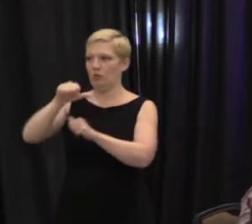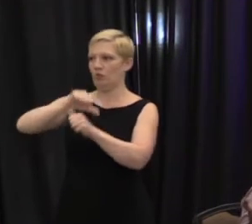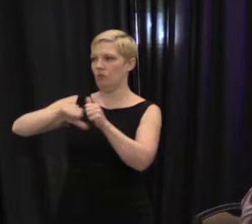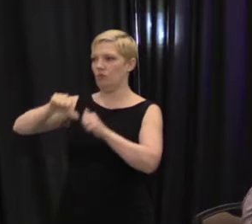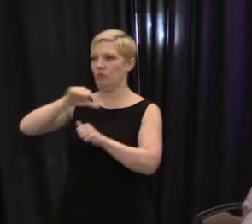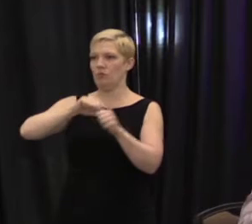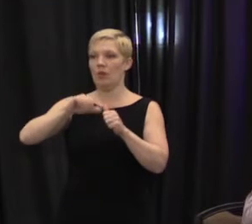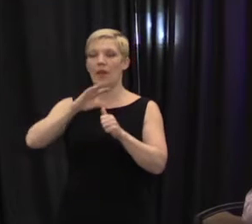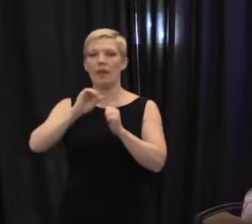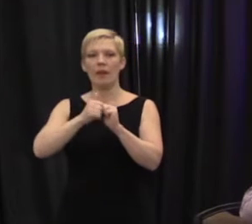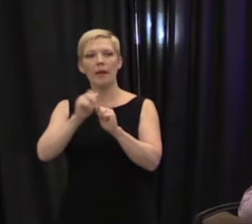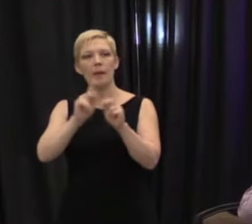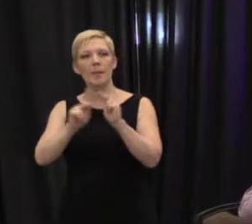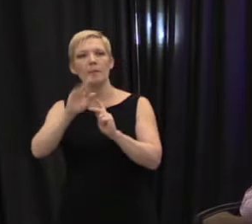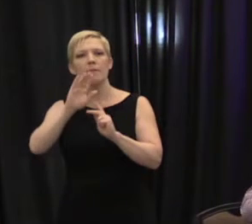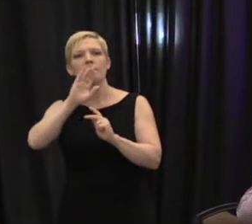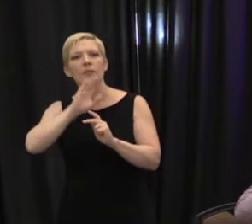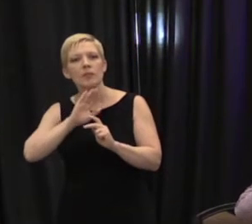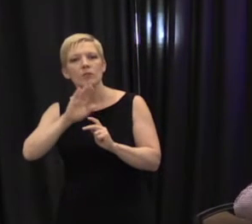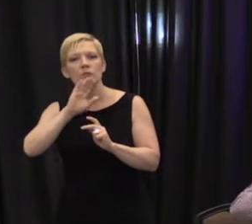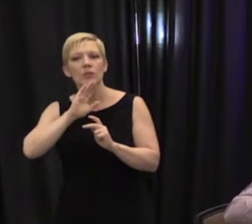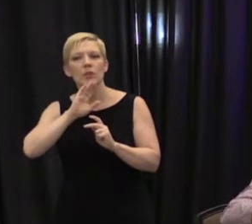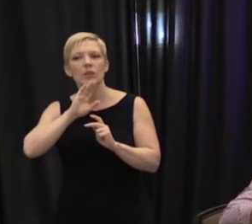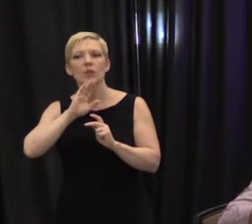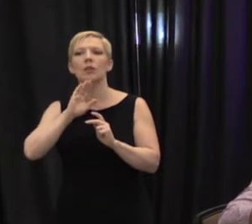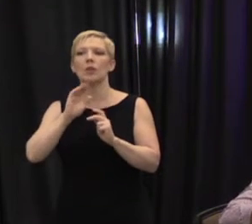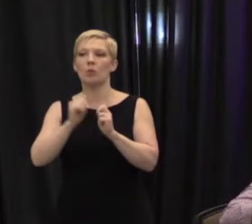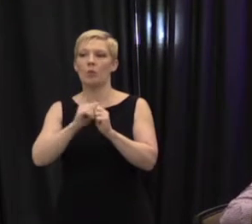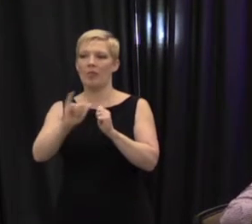how many people were frustrated with the idea of them not